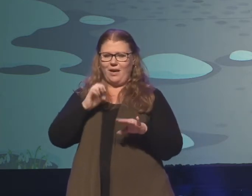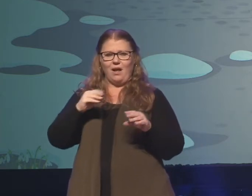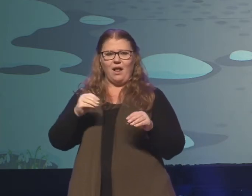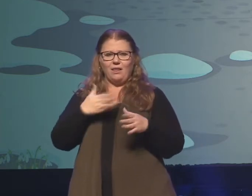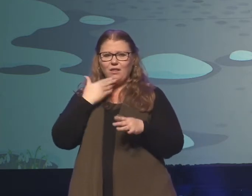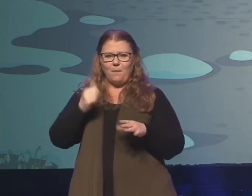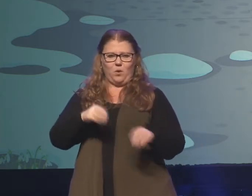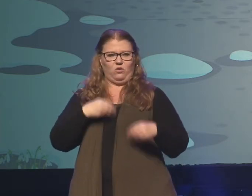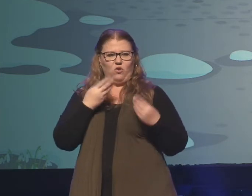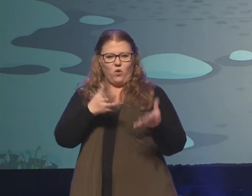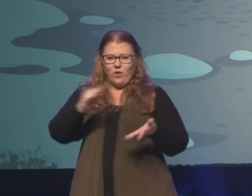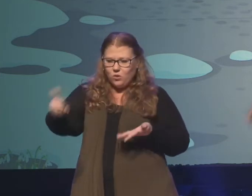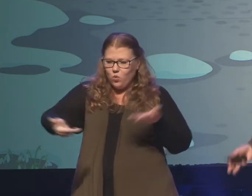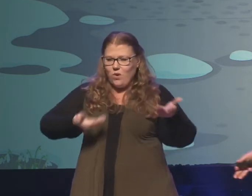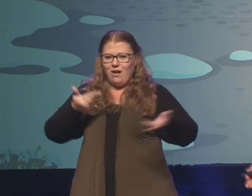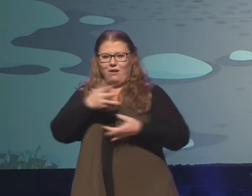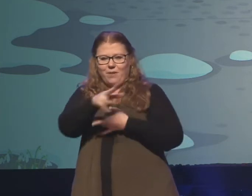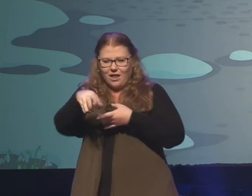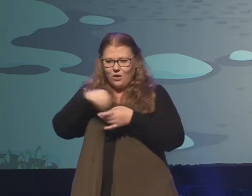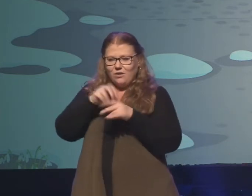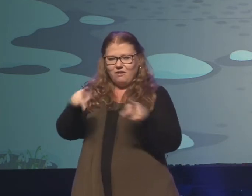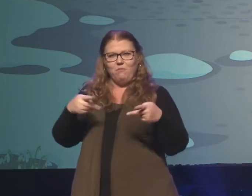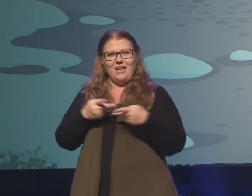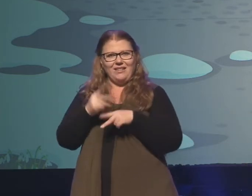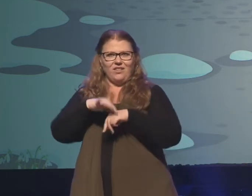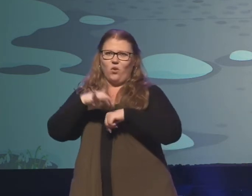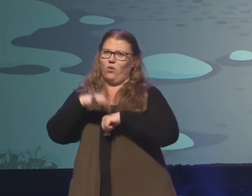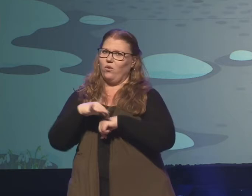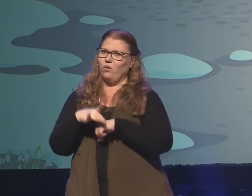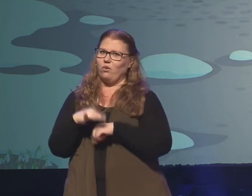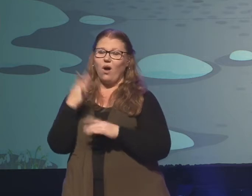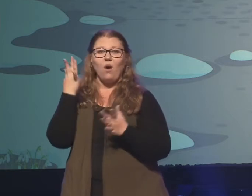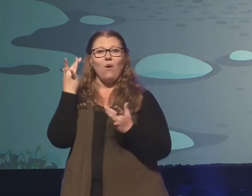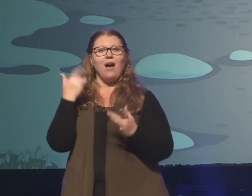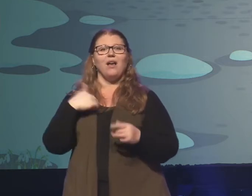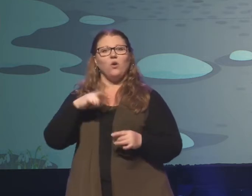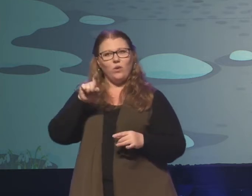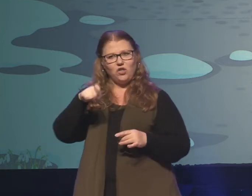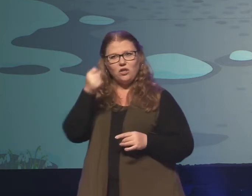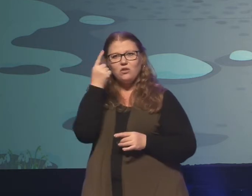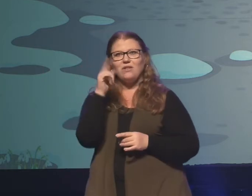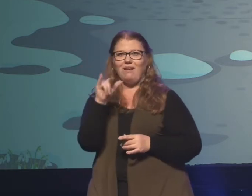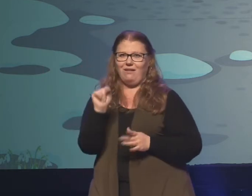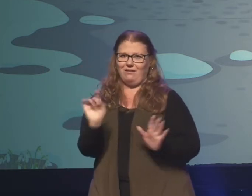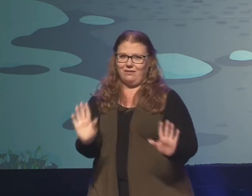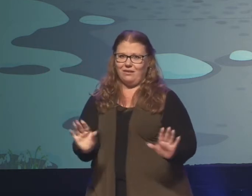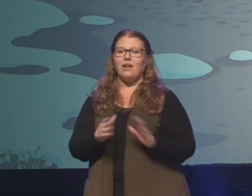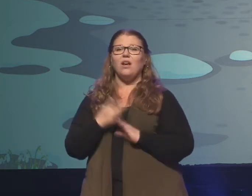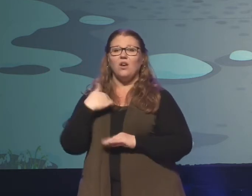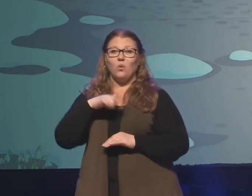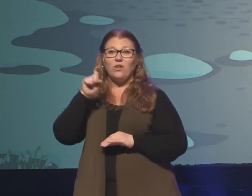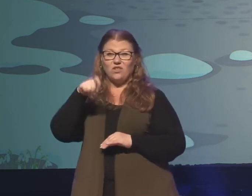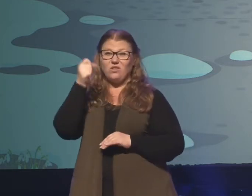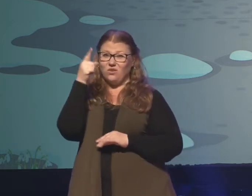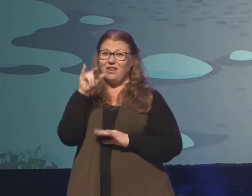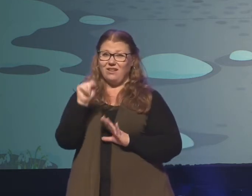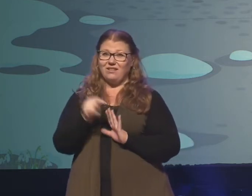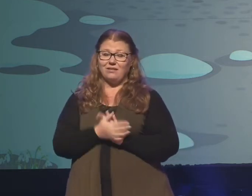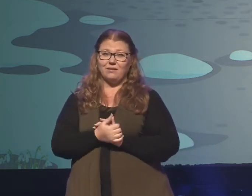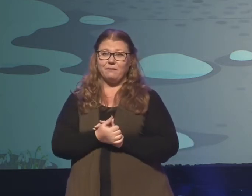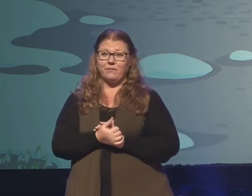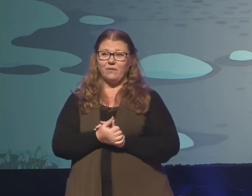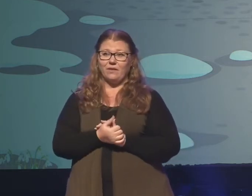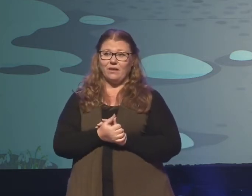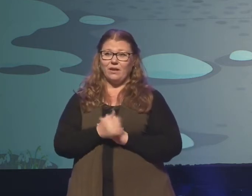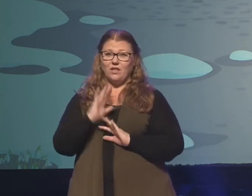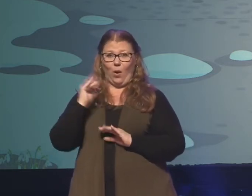generous, welcoming, inclusive places on the planet, because we should get this. We should get this. So the